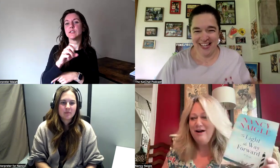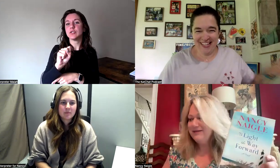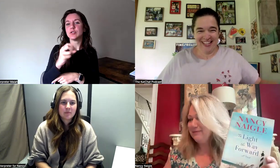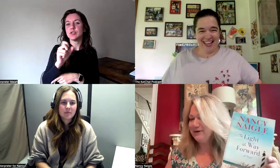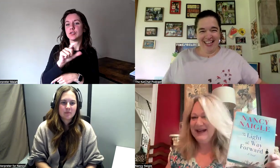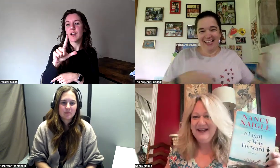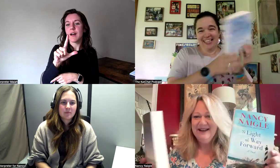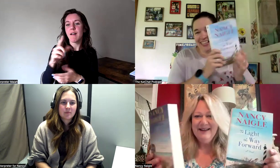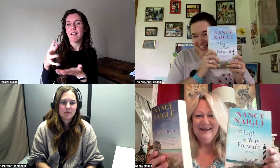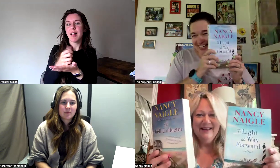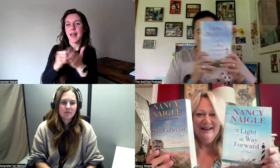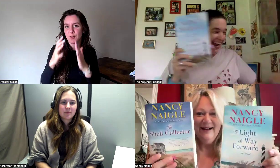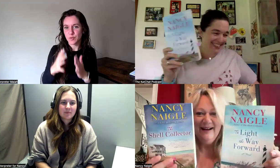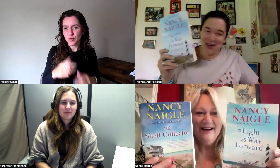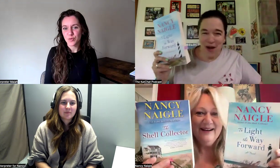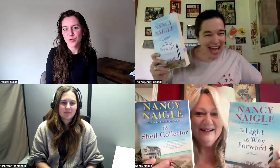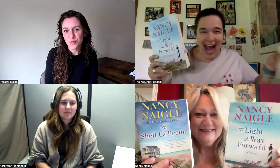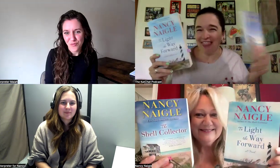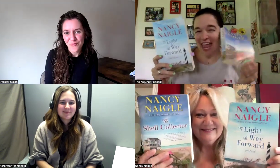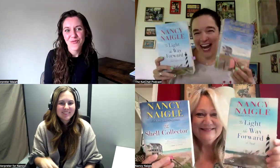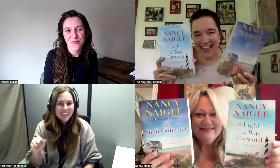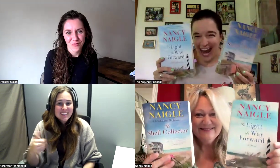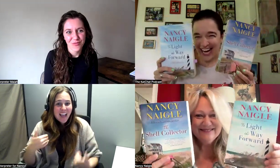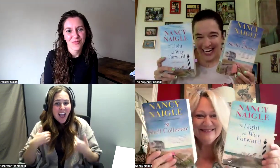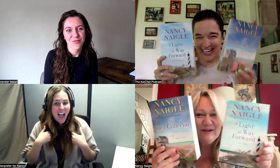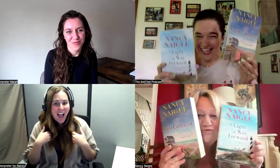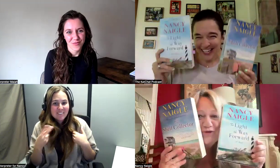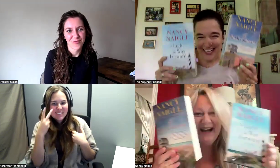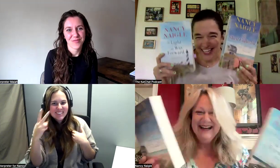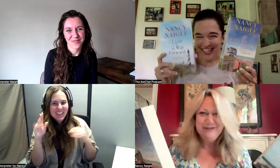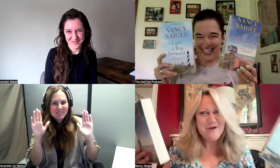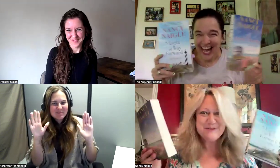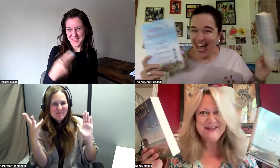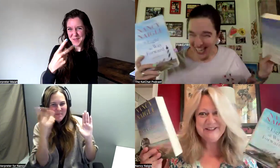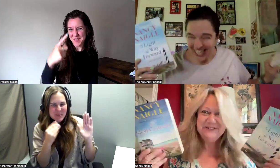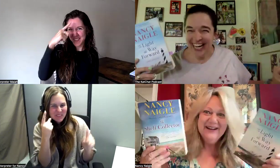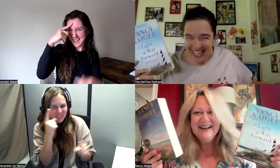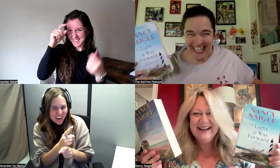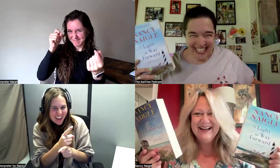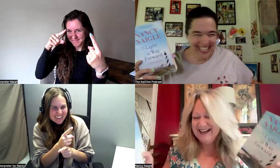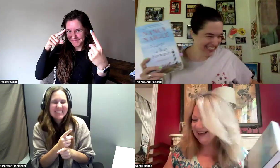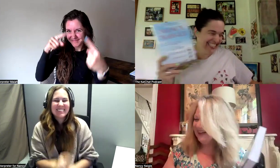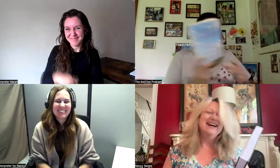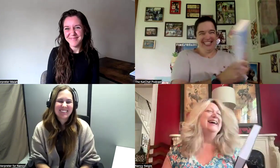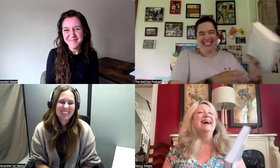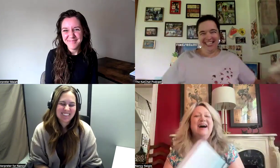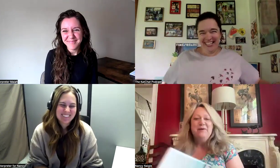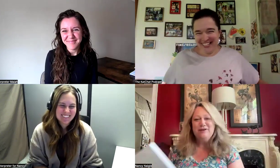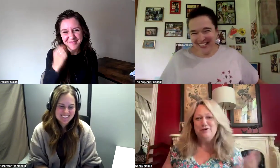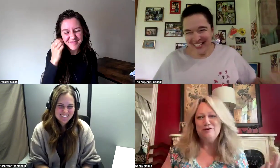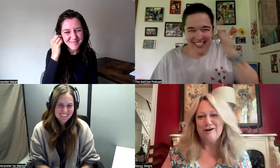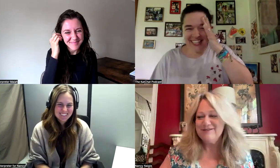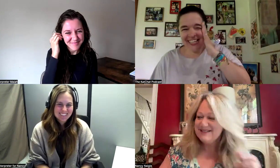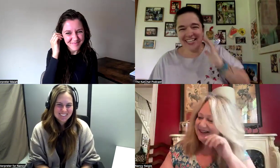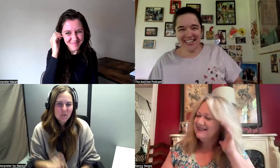here. Aren't they pretty? You and Oh, I think alike. of course we do. We're